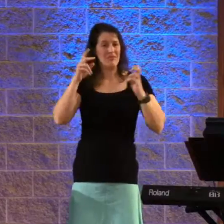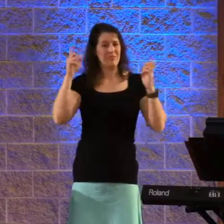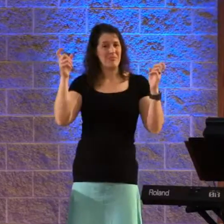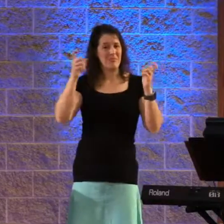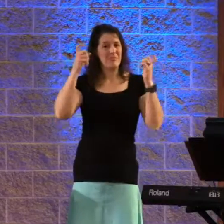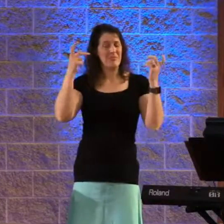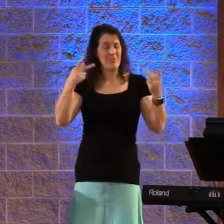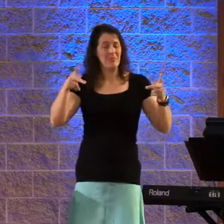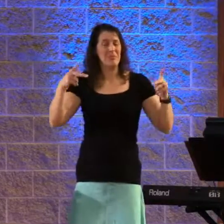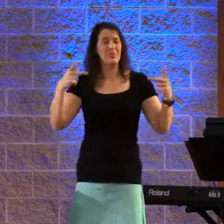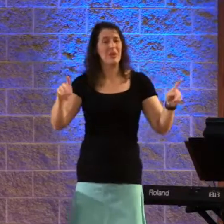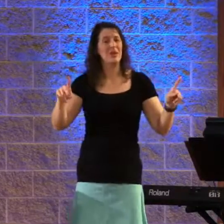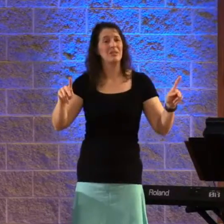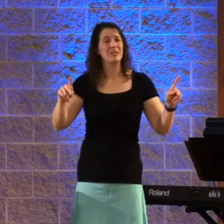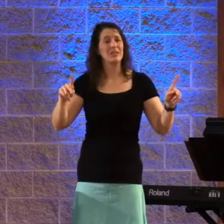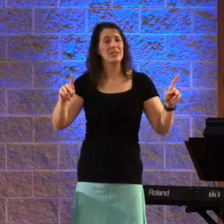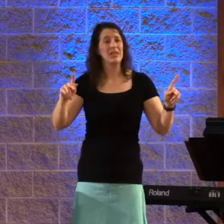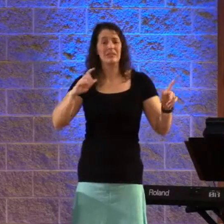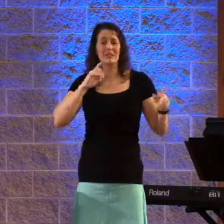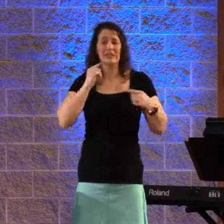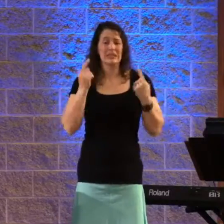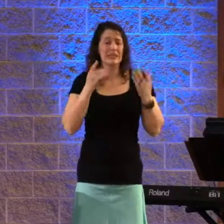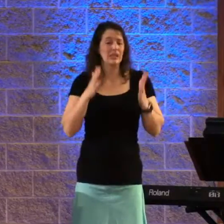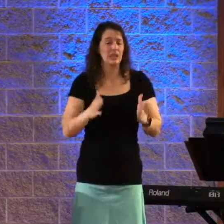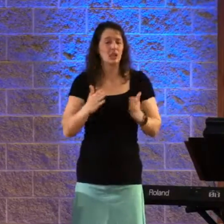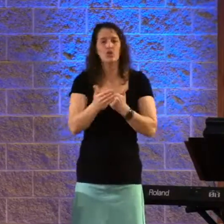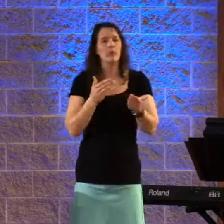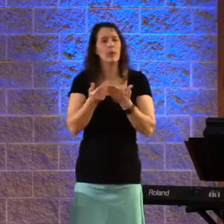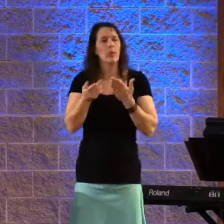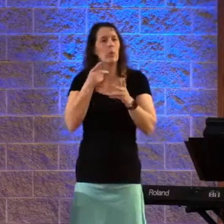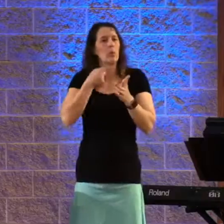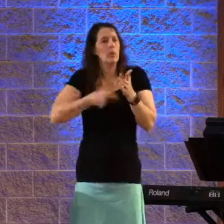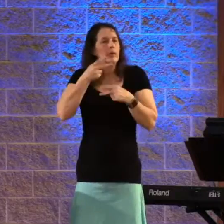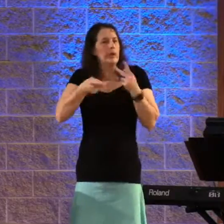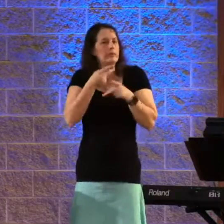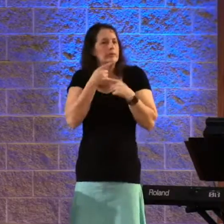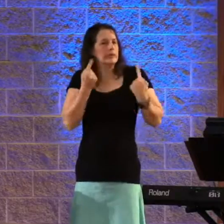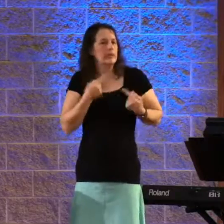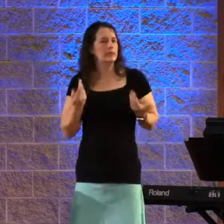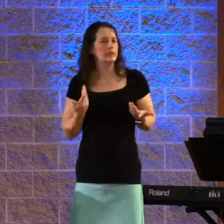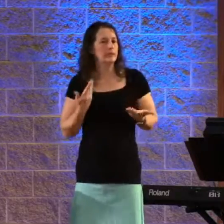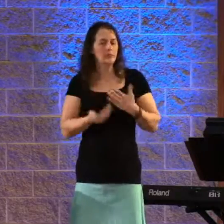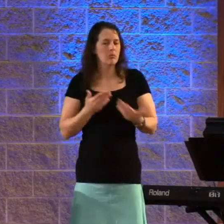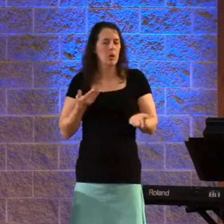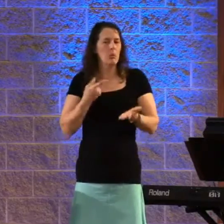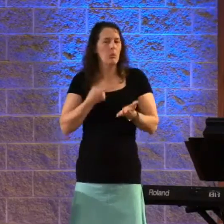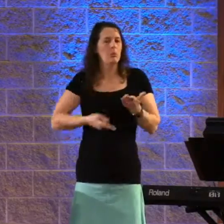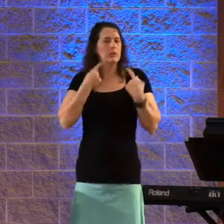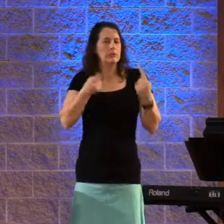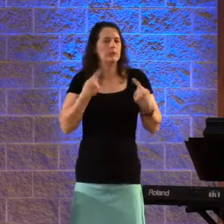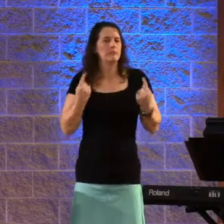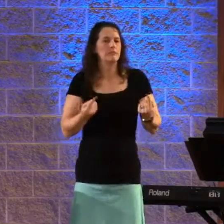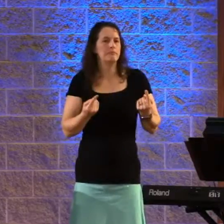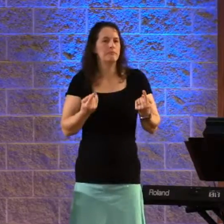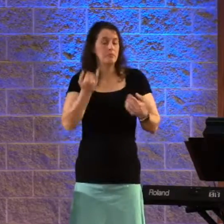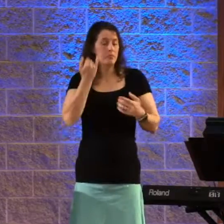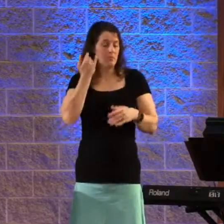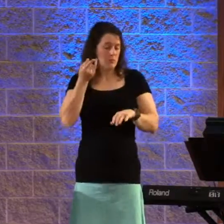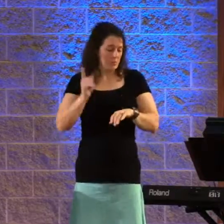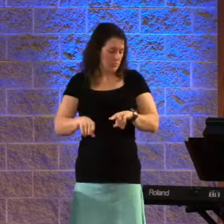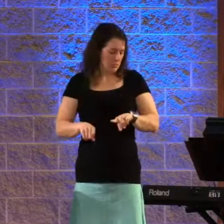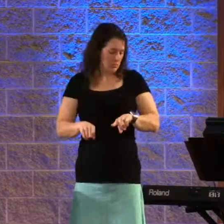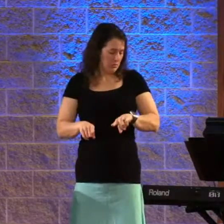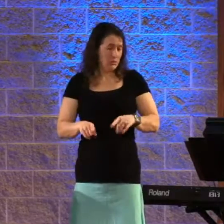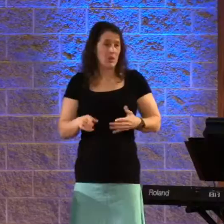erring sinner, of whatever kind of sin it would be, no matter what kind that it was. And if there happens to be a crotchety